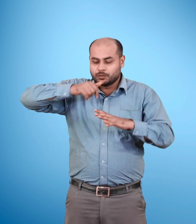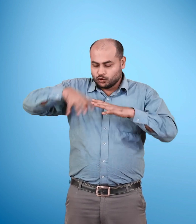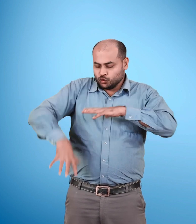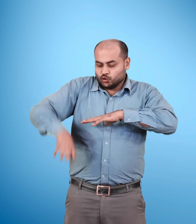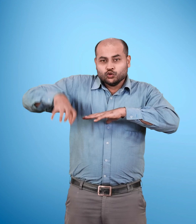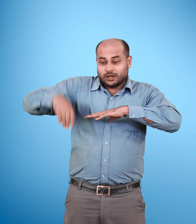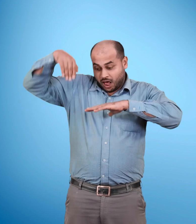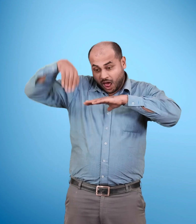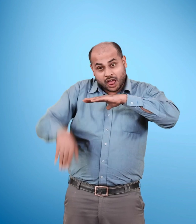groundwater.